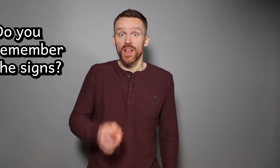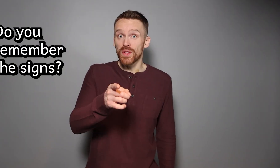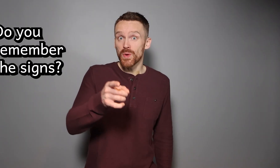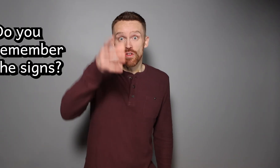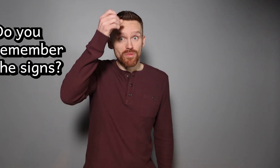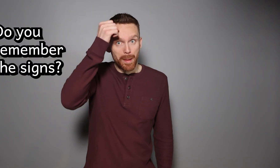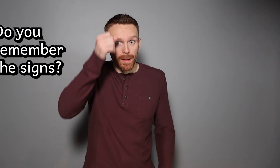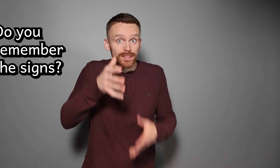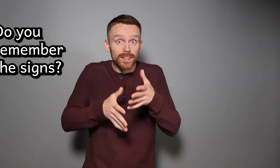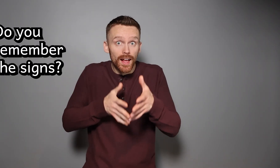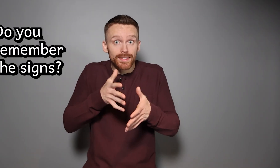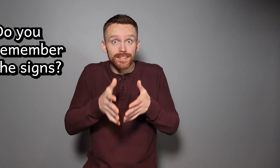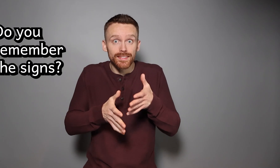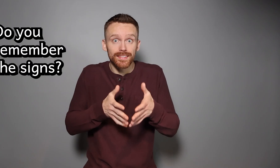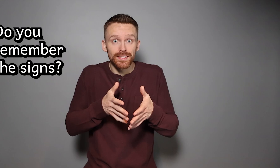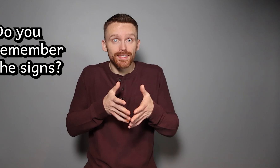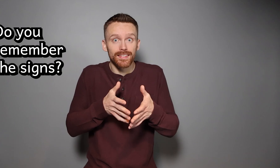Do you remember the signs?